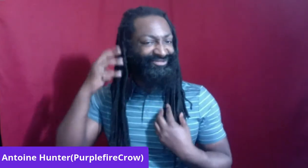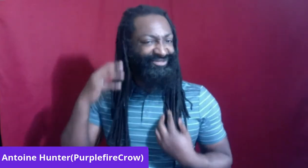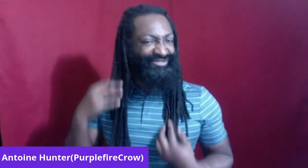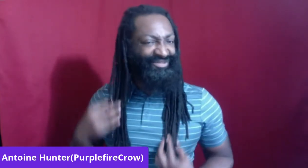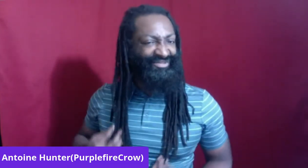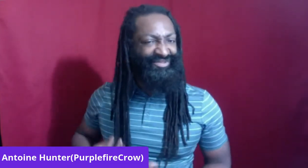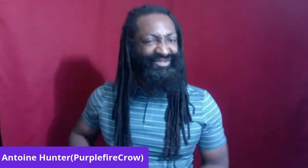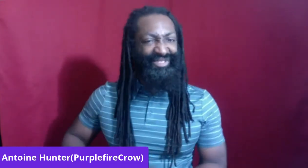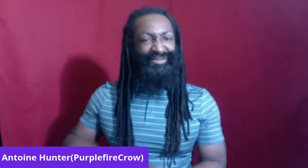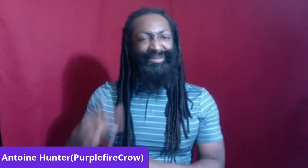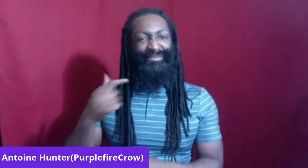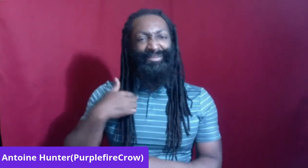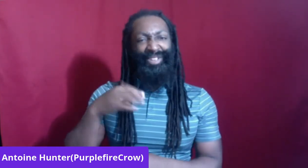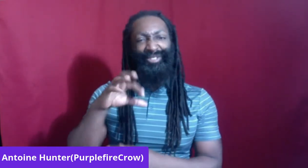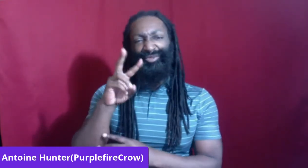I am look like in image description.